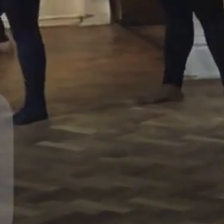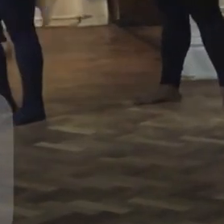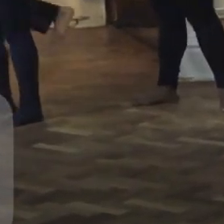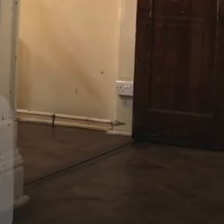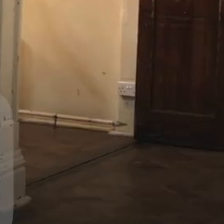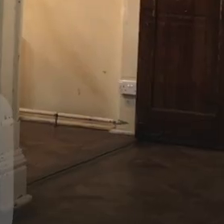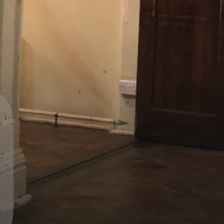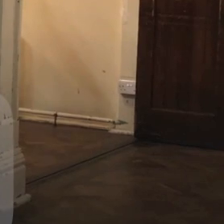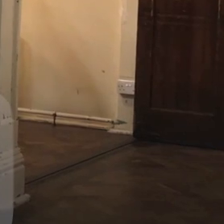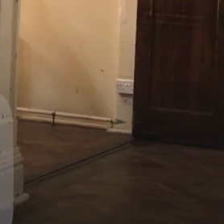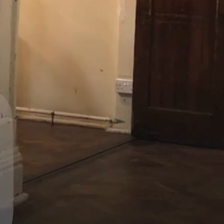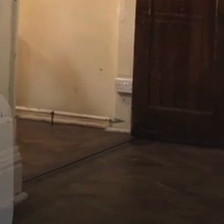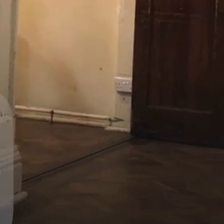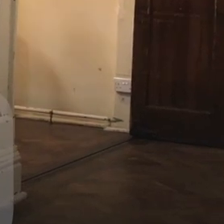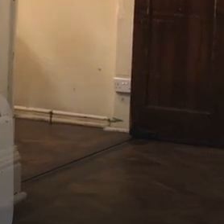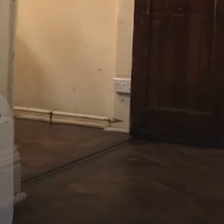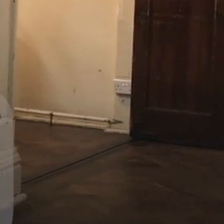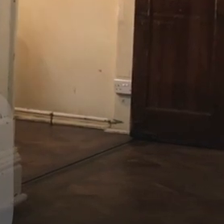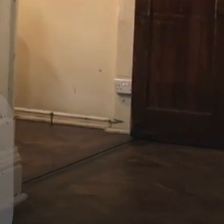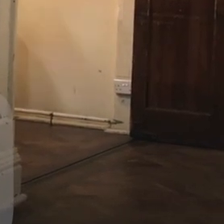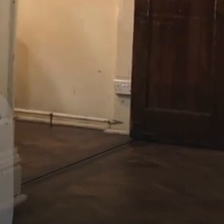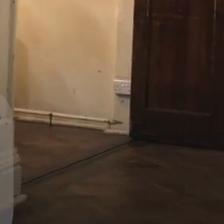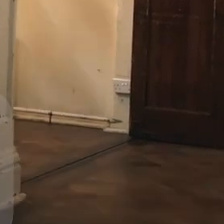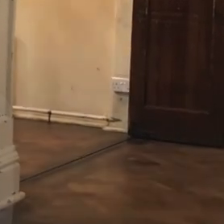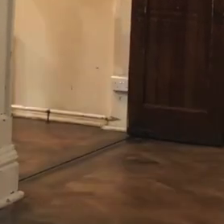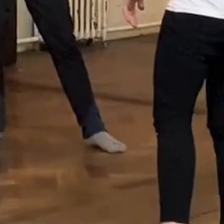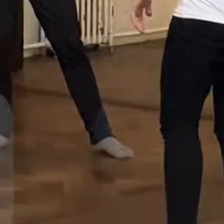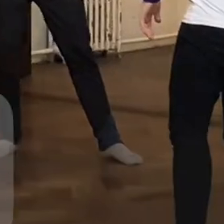I am loved.